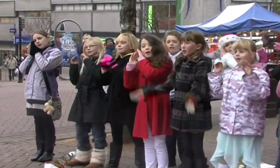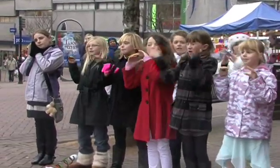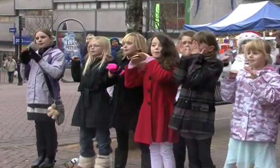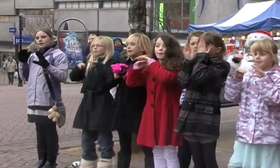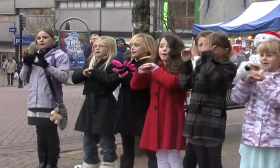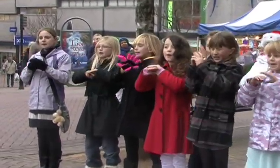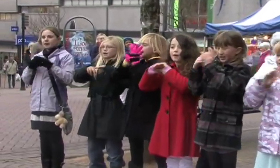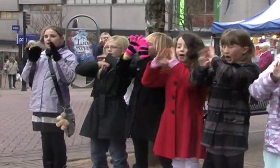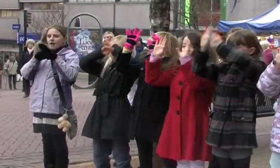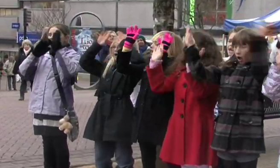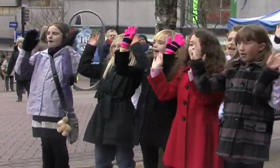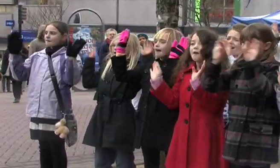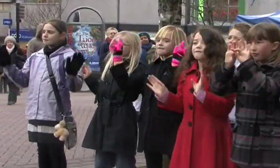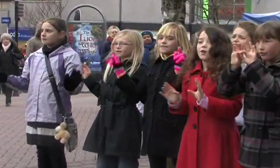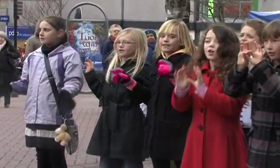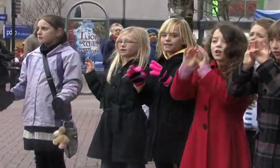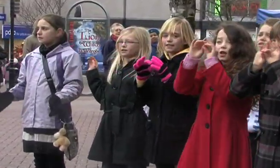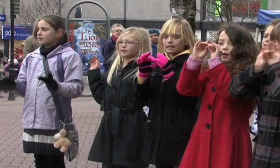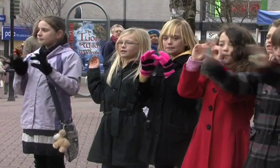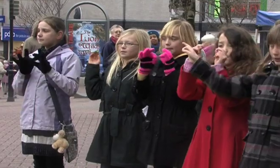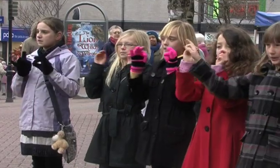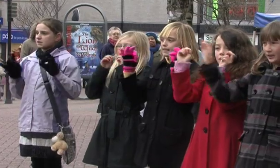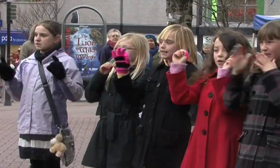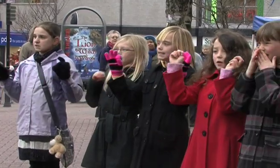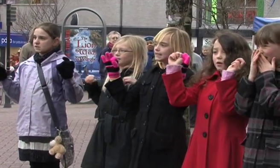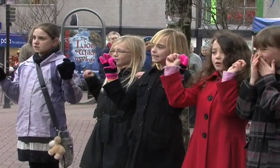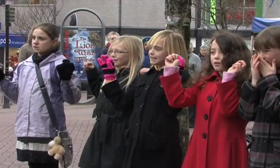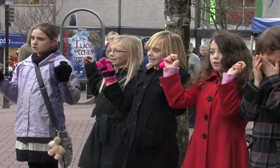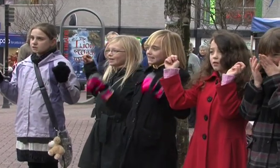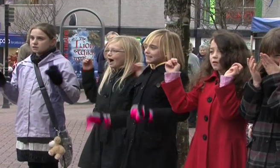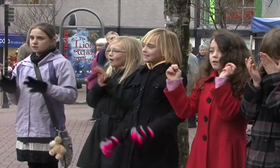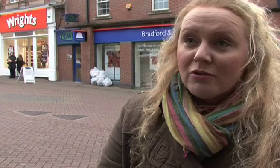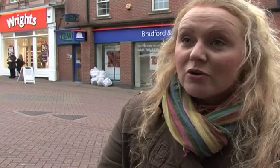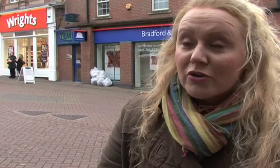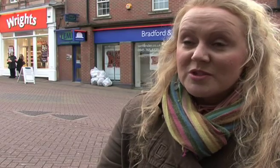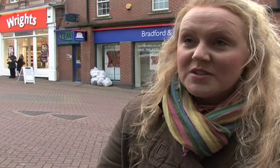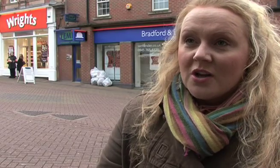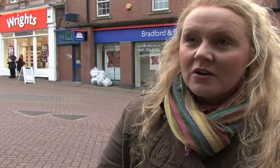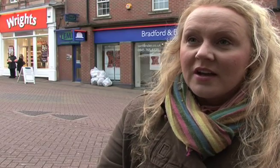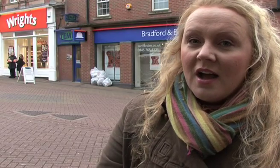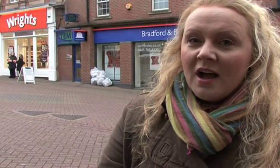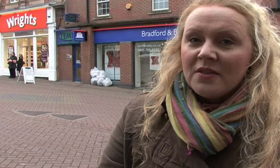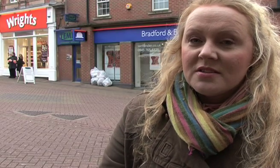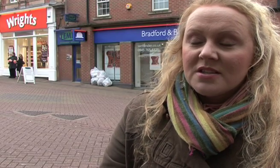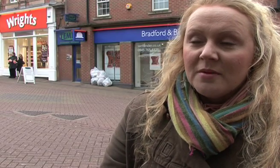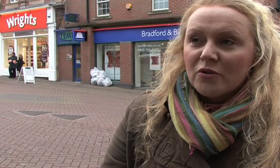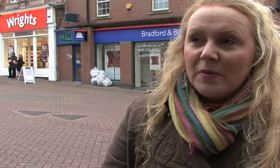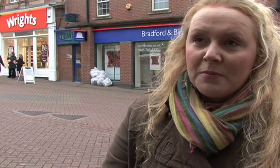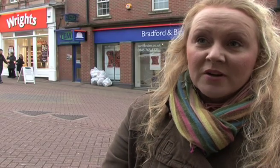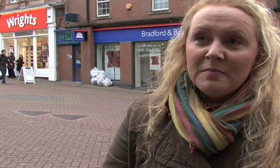think when I've spoken to the children it's made them realise that there's another way of actually interpreting a carol or a Christmas song and that other people can